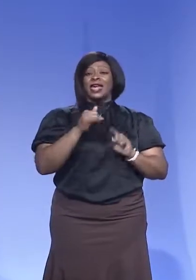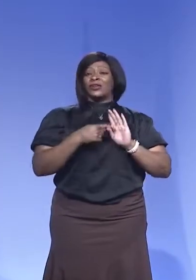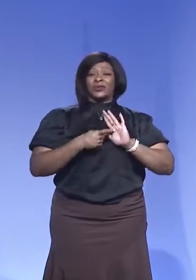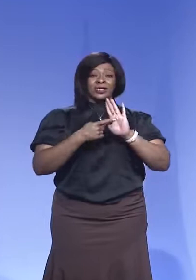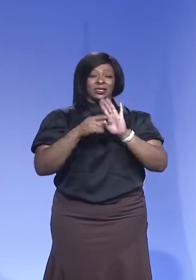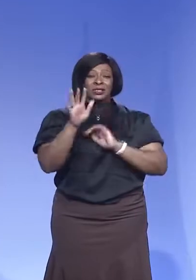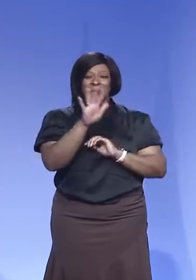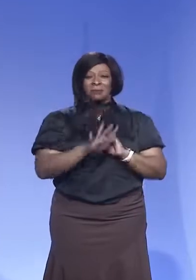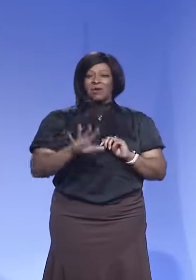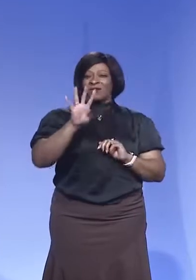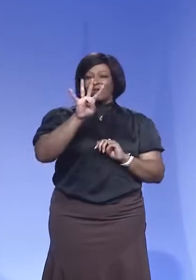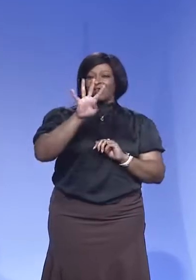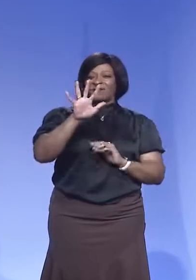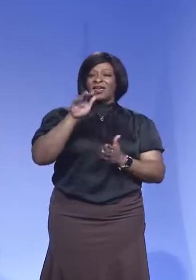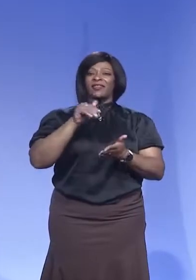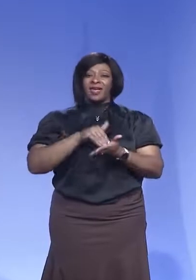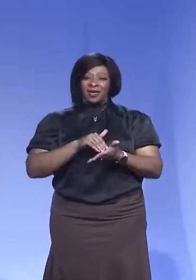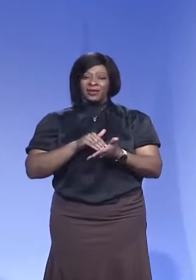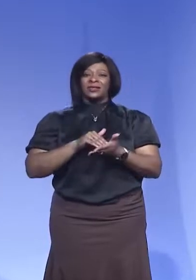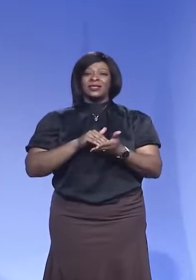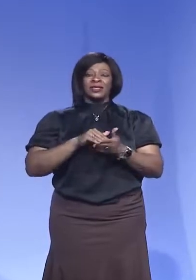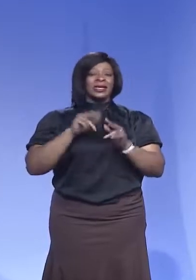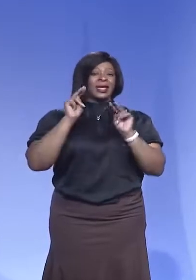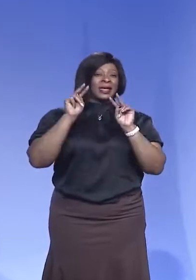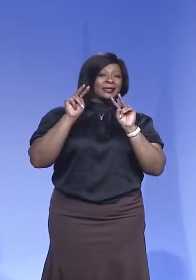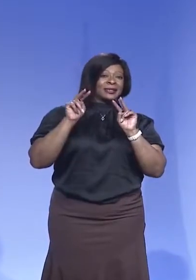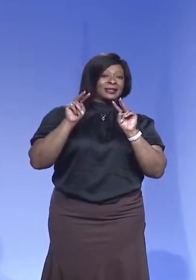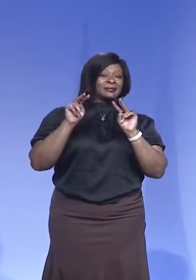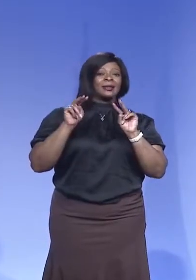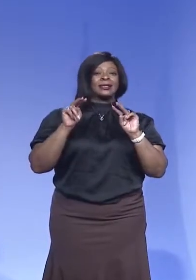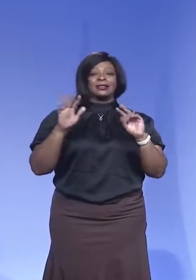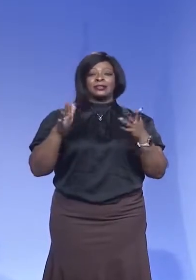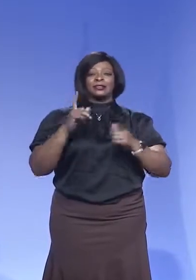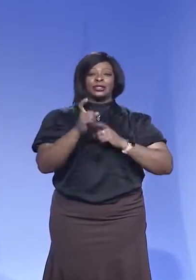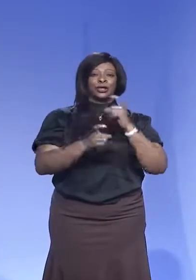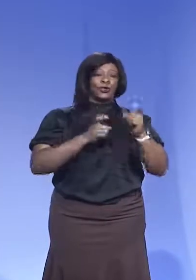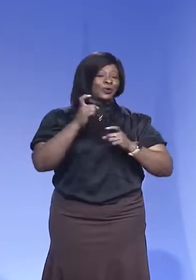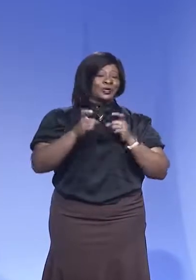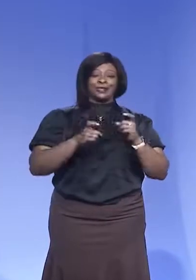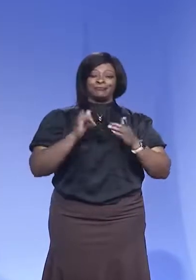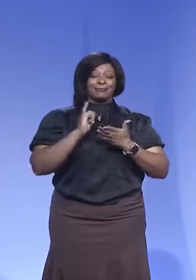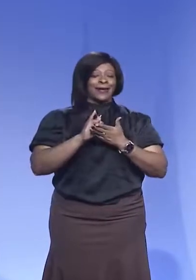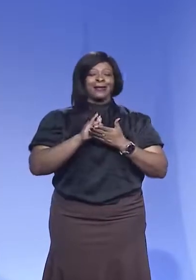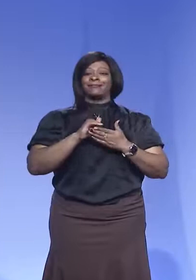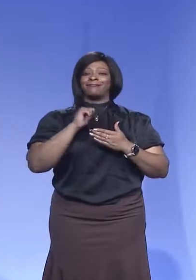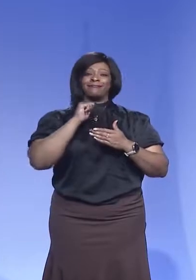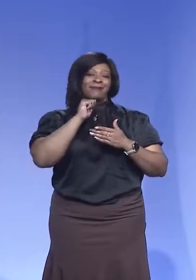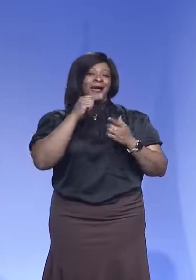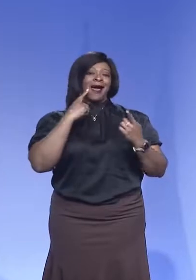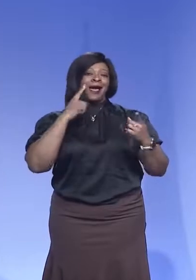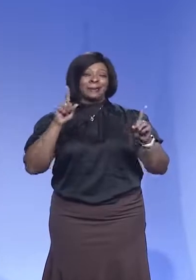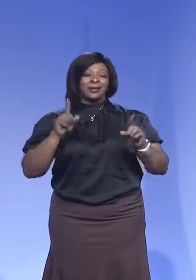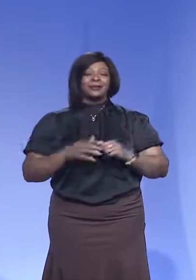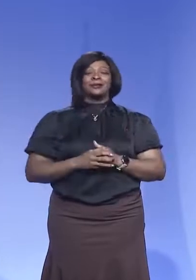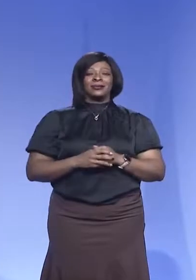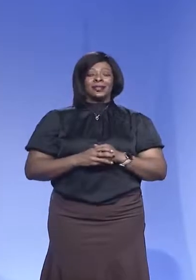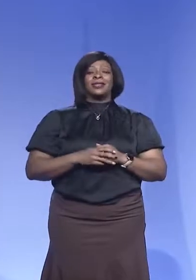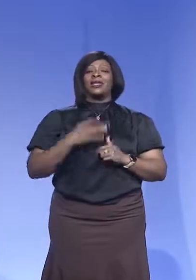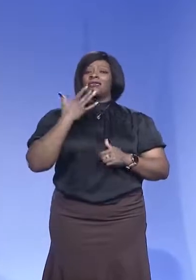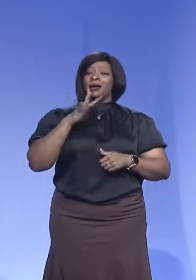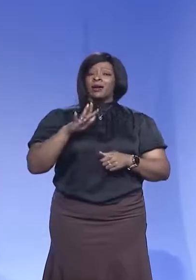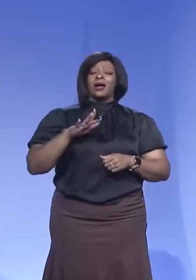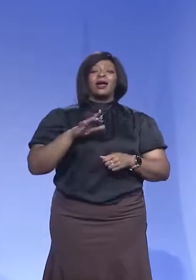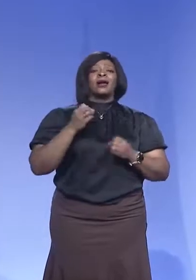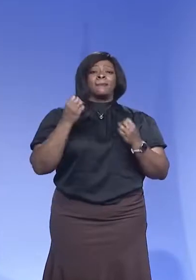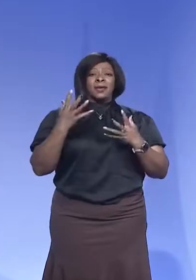to about 45,000 anticipated donations that did not happen. Locally, dozens and dozens